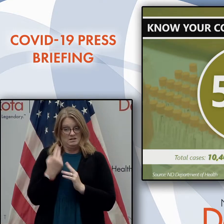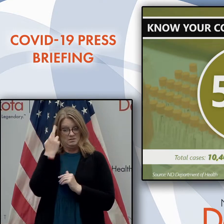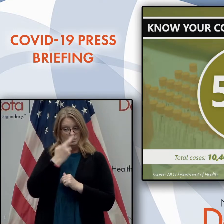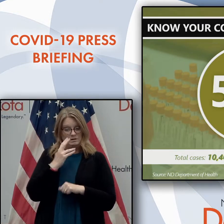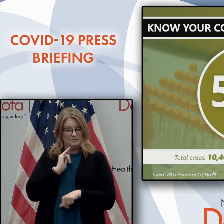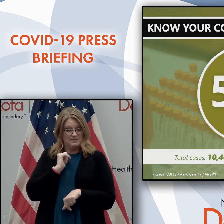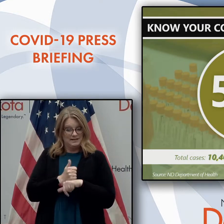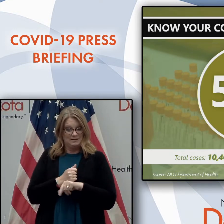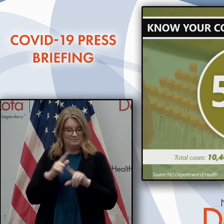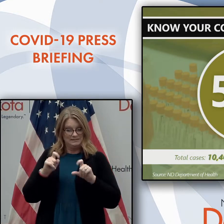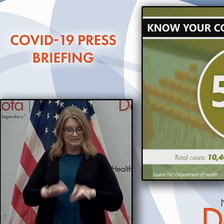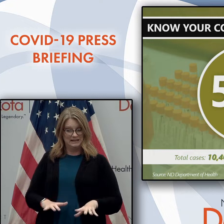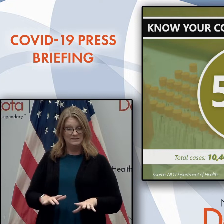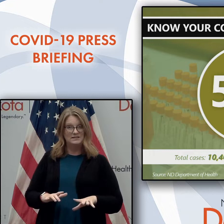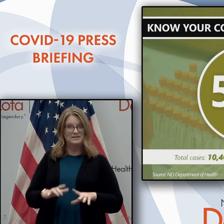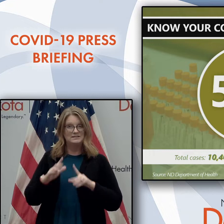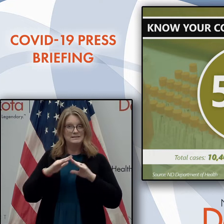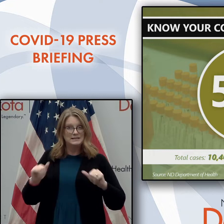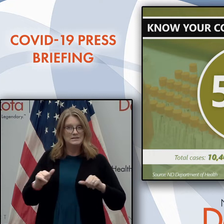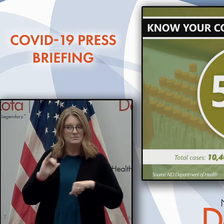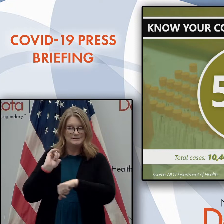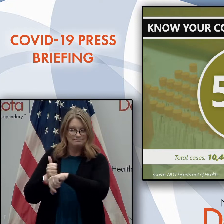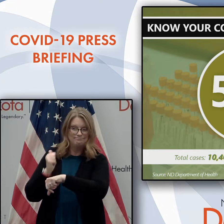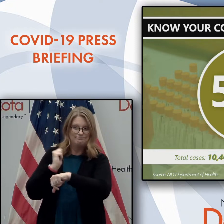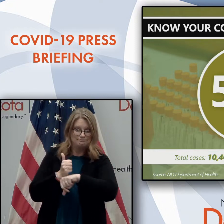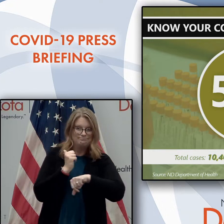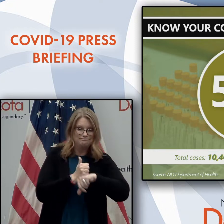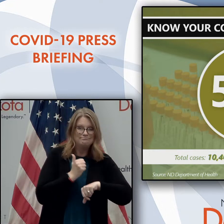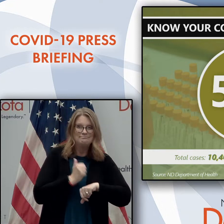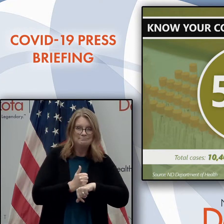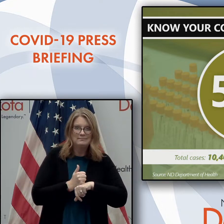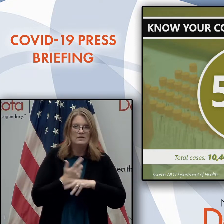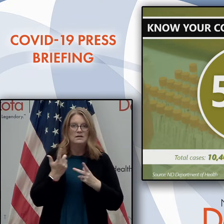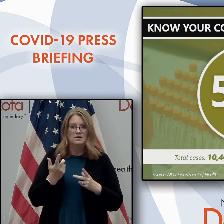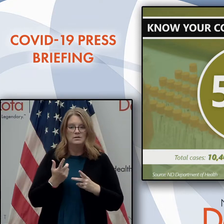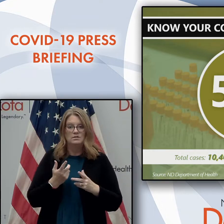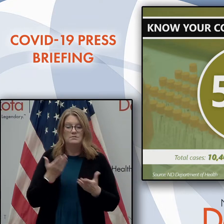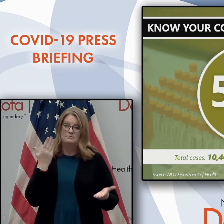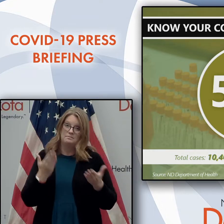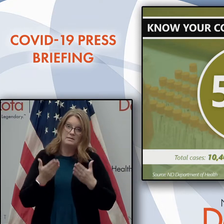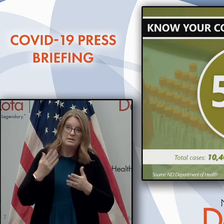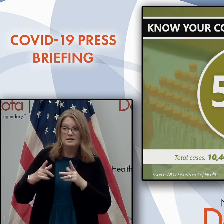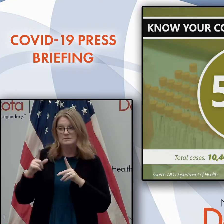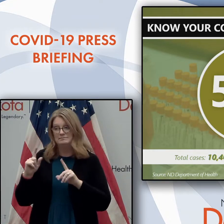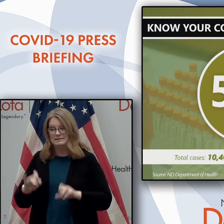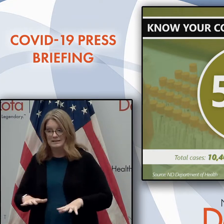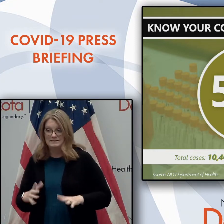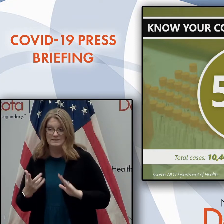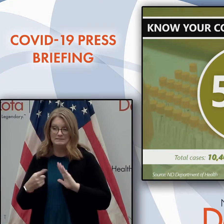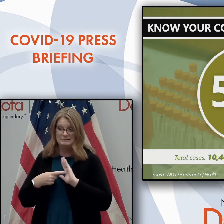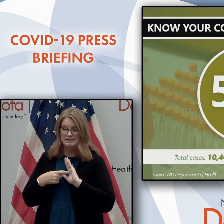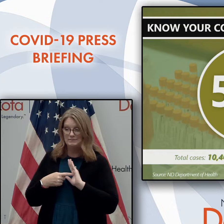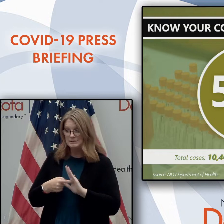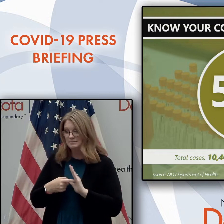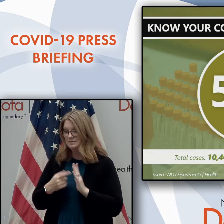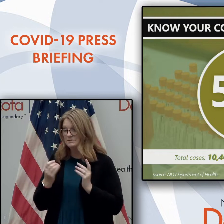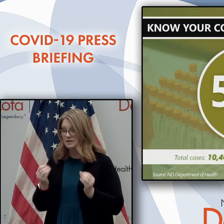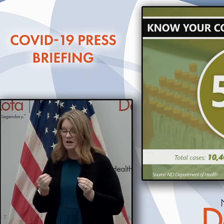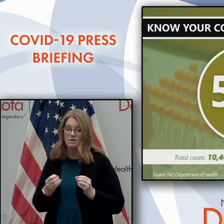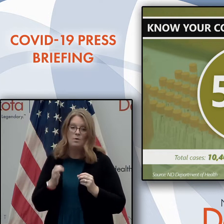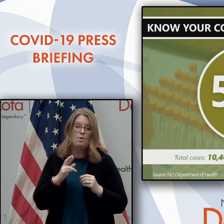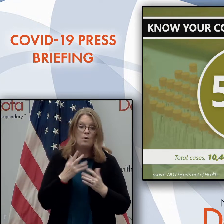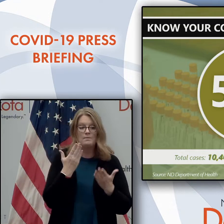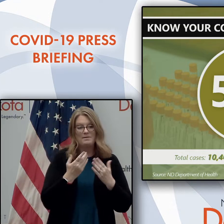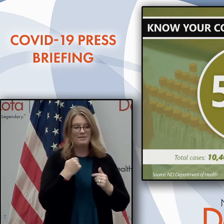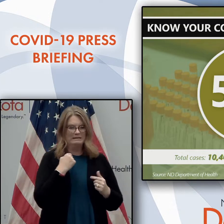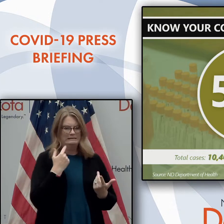to test people who are asymptomatic, but may have concerns or may have knowledge that they were in close contact, for example,